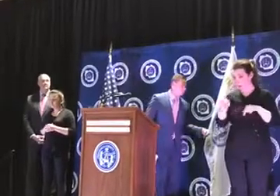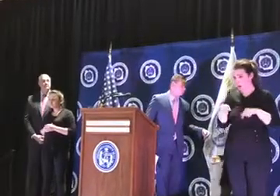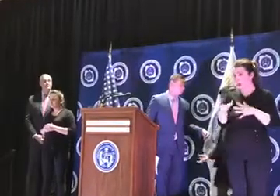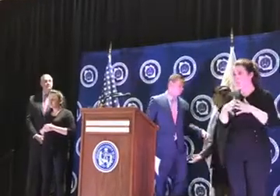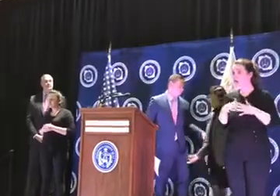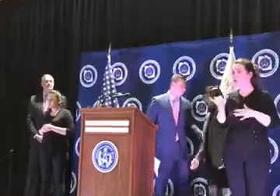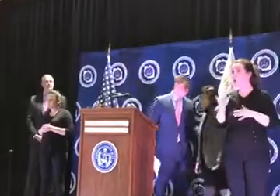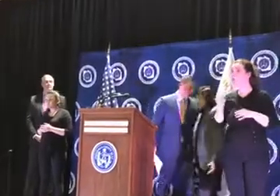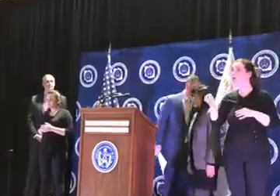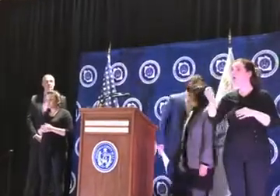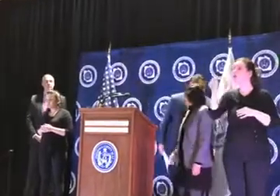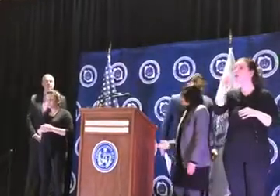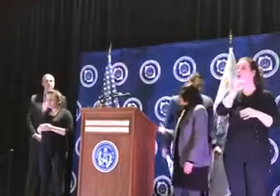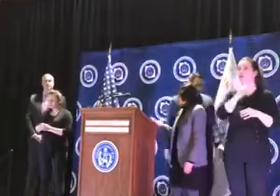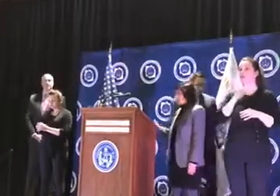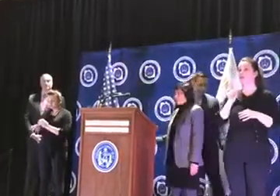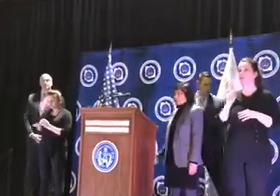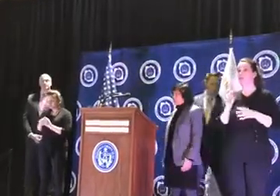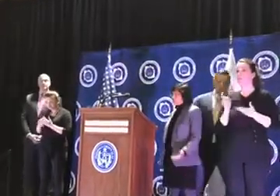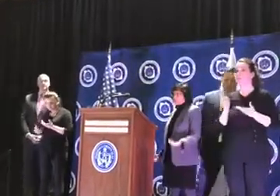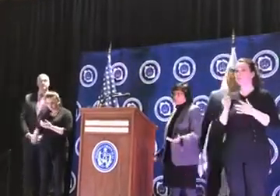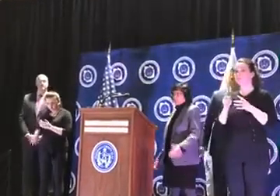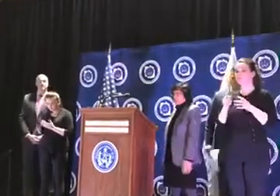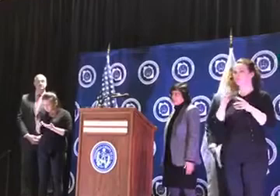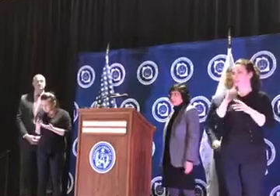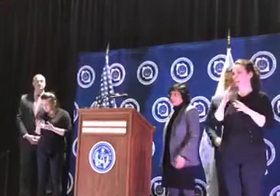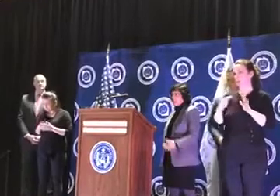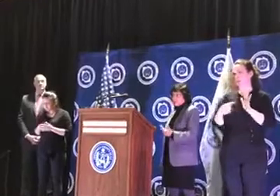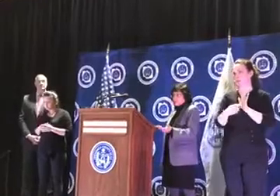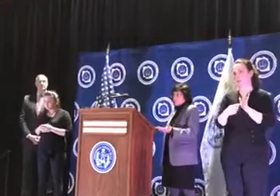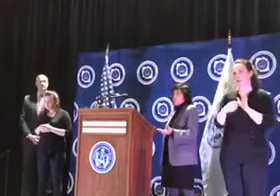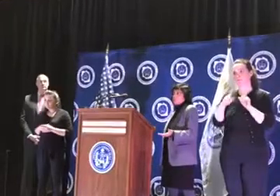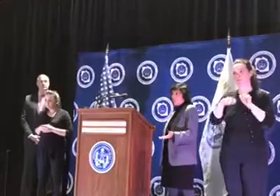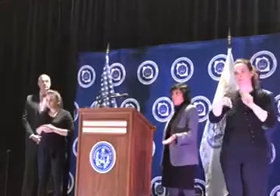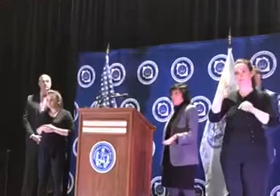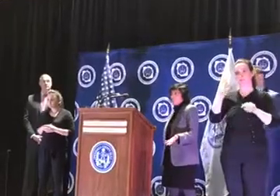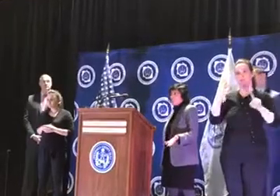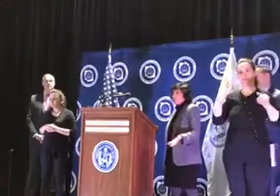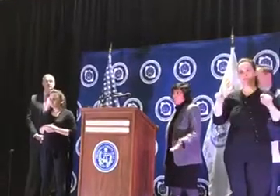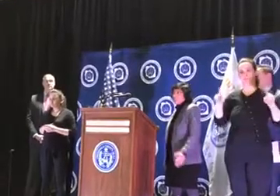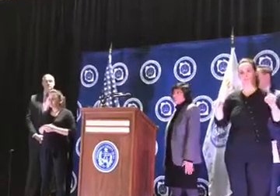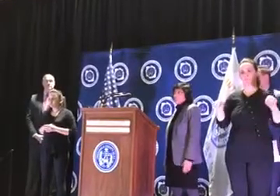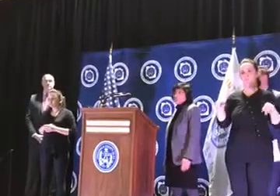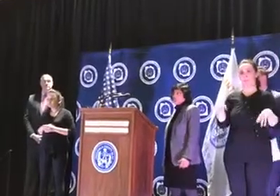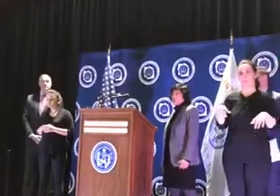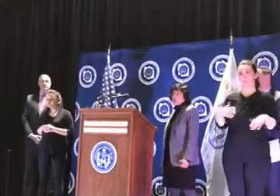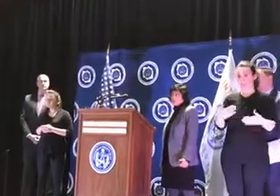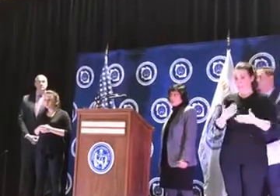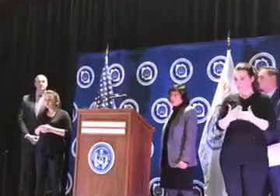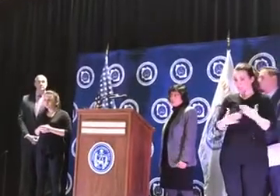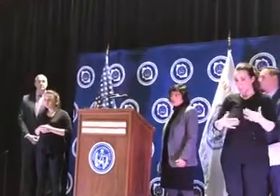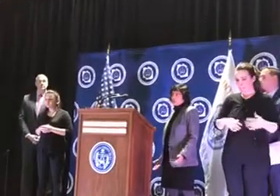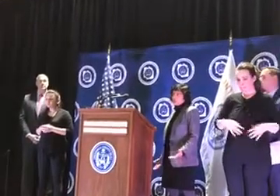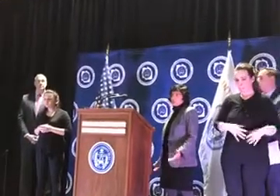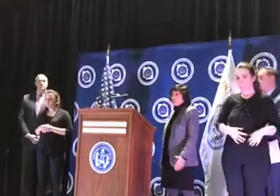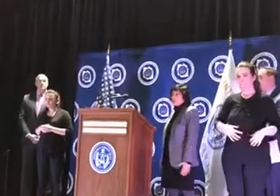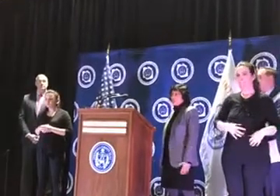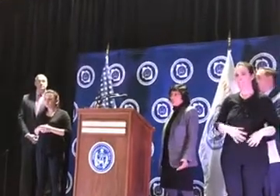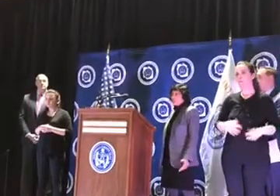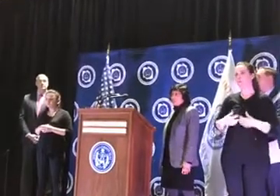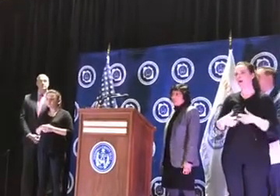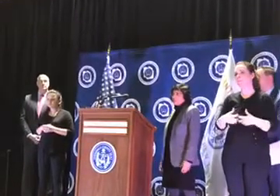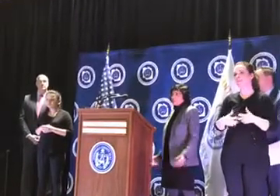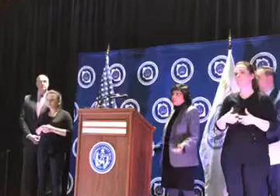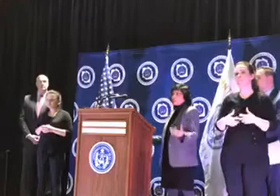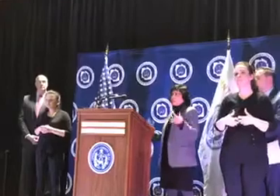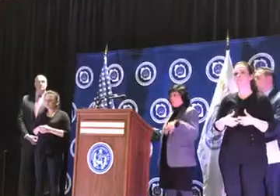the symptoms vary. You see in the hospital it's the same thing, and digestive symptoms have been there in the past, so it's not something